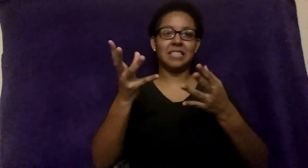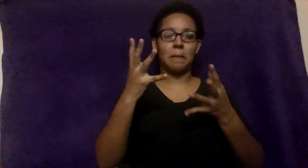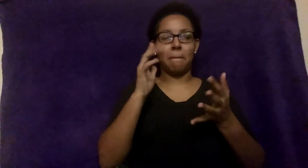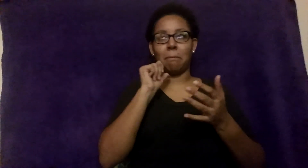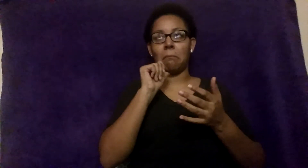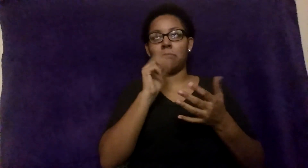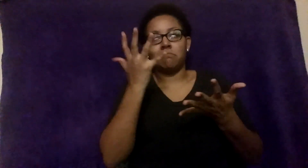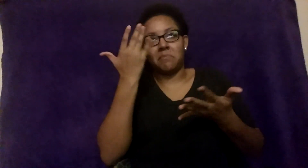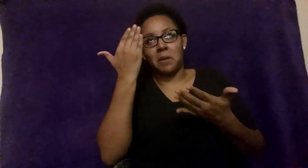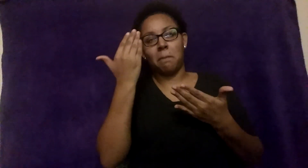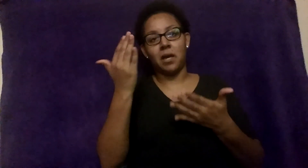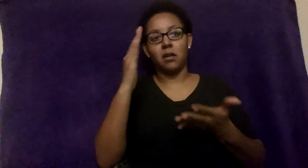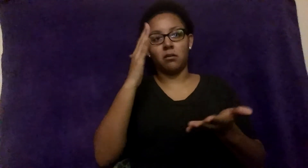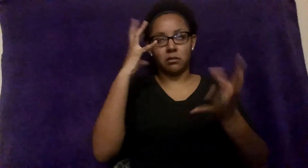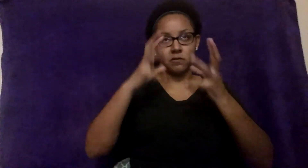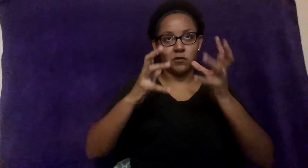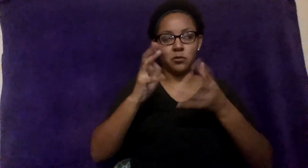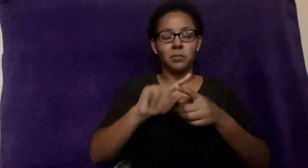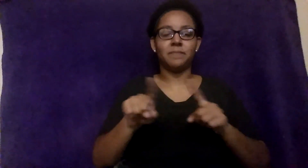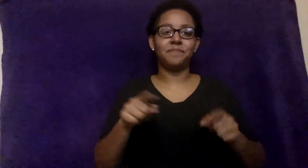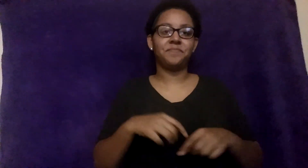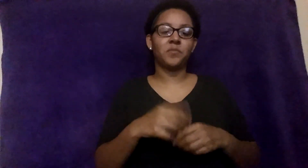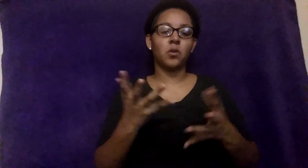white now. What is